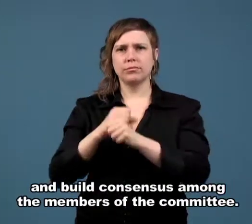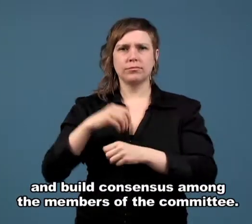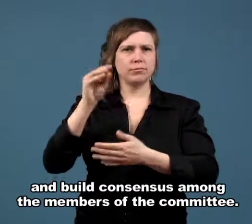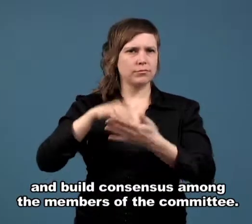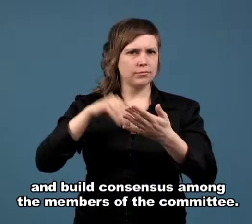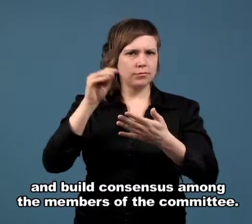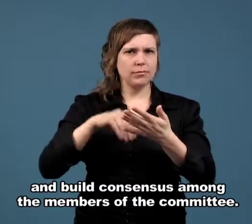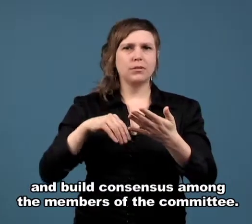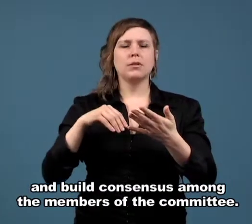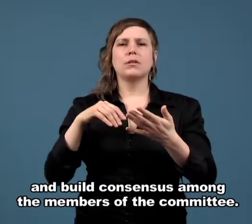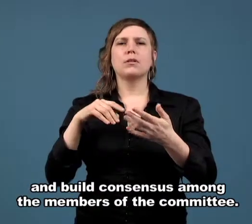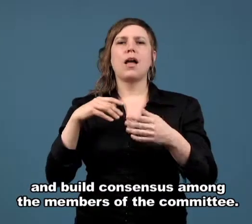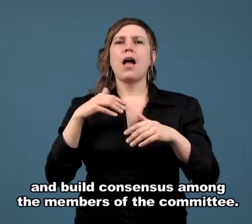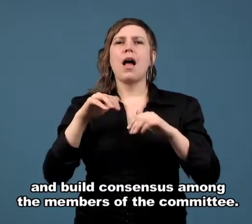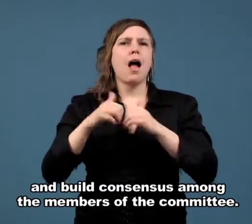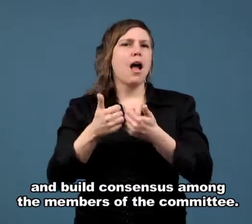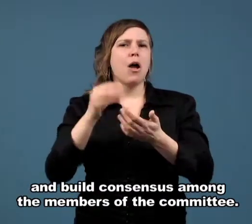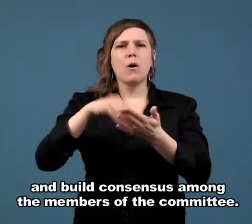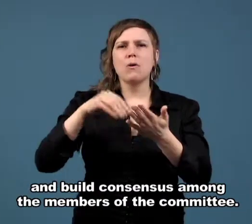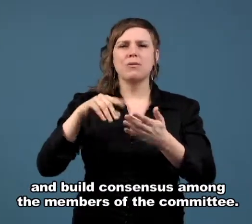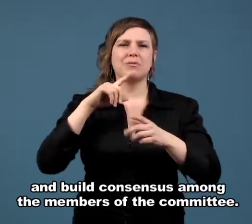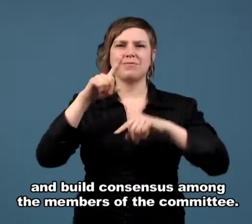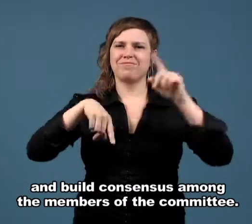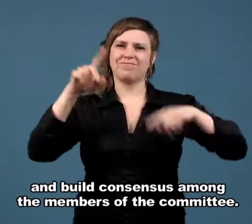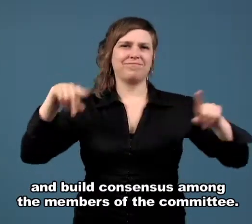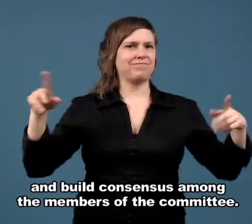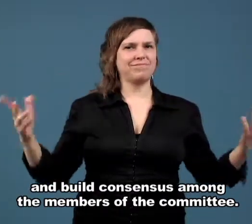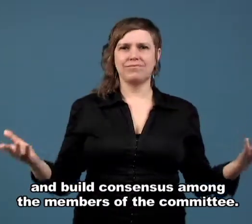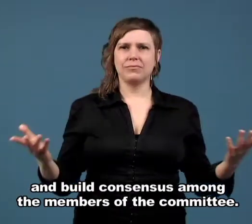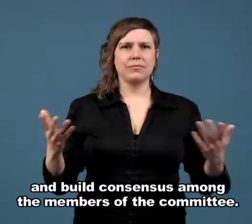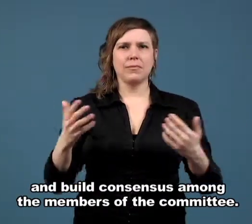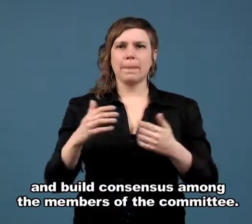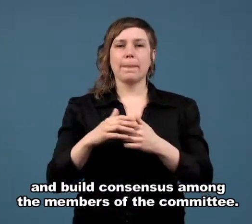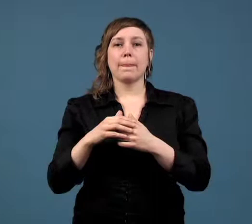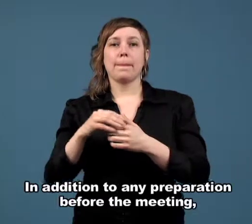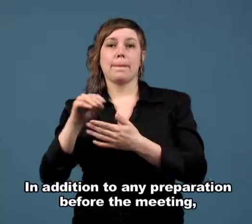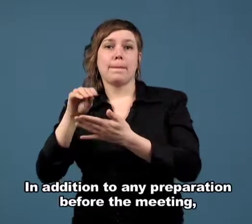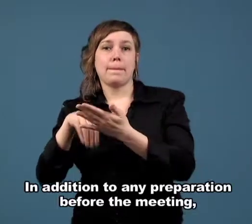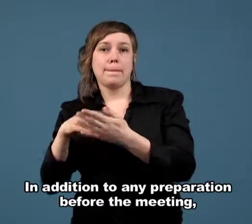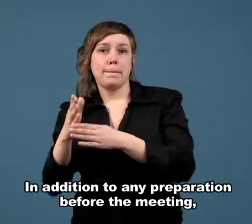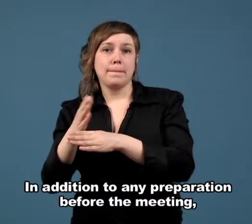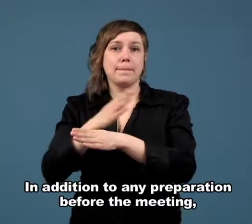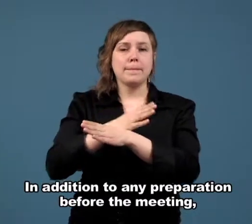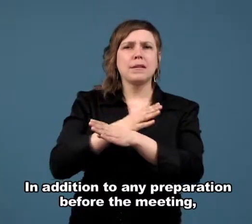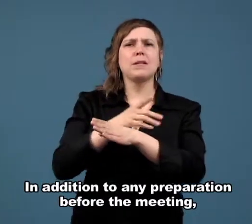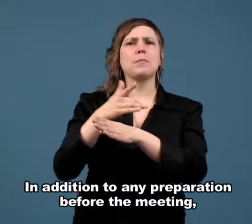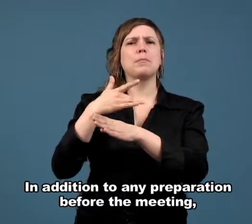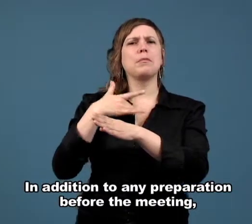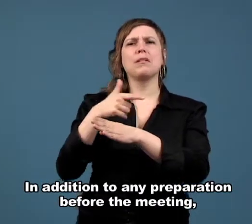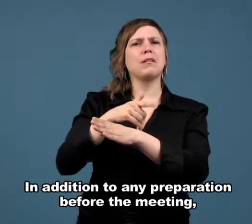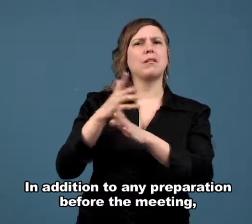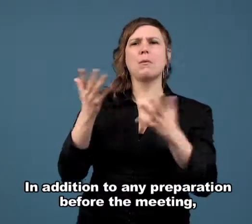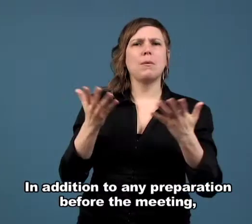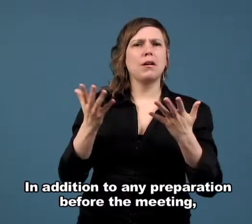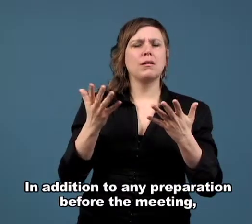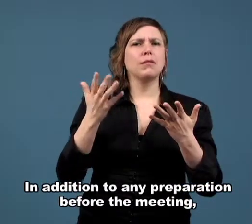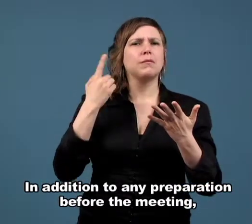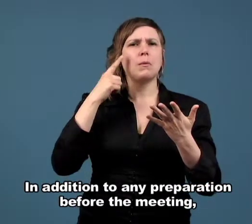and build consensus among the members of the committee. In addition to any preparation before the